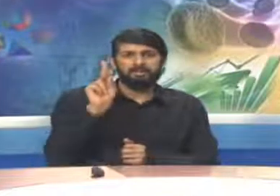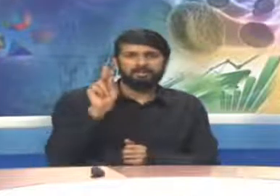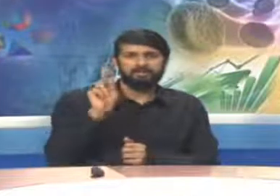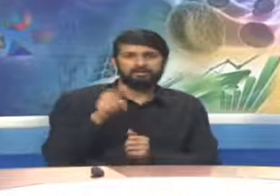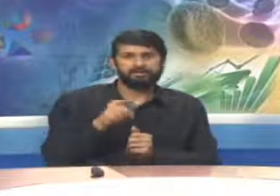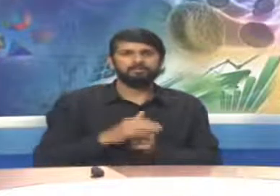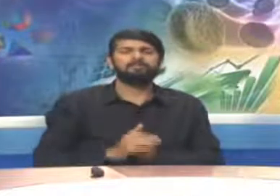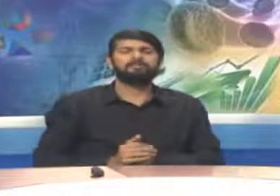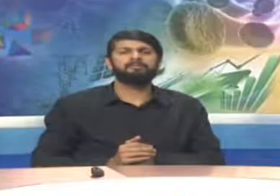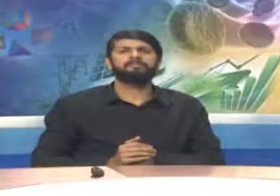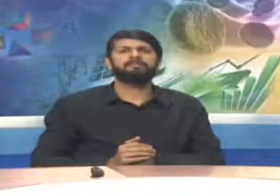Second is